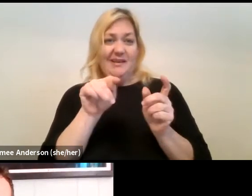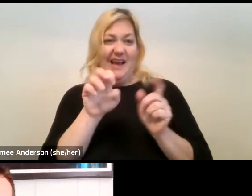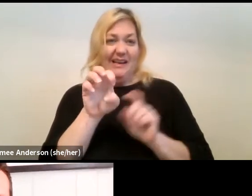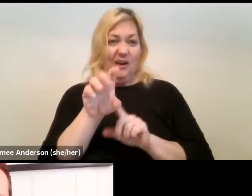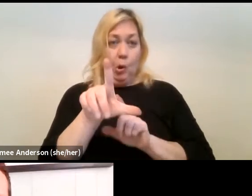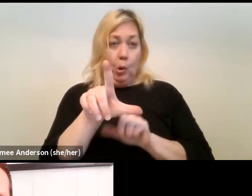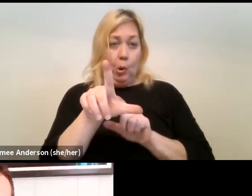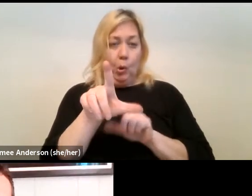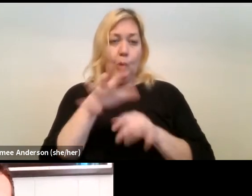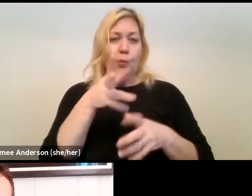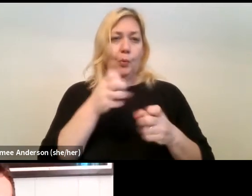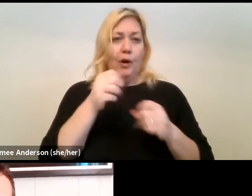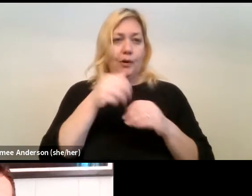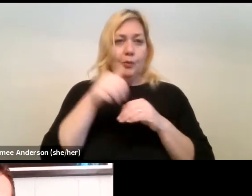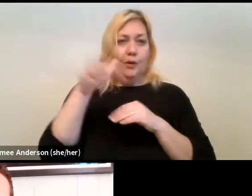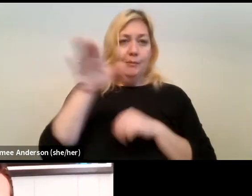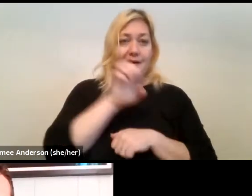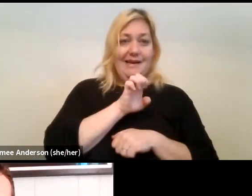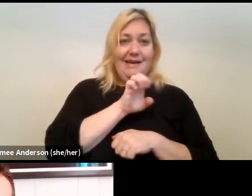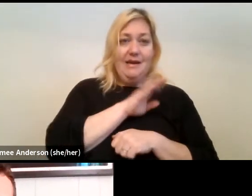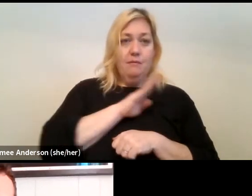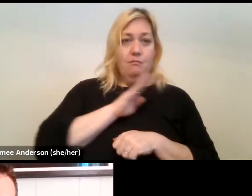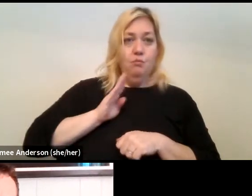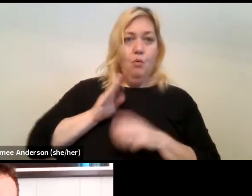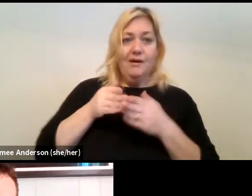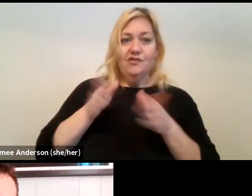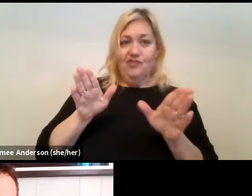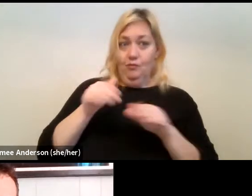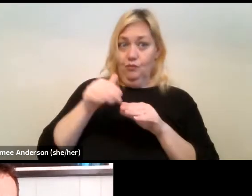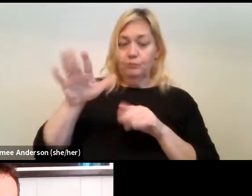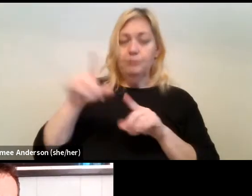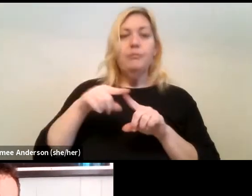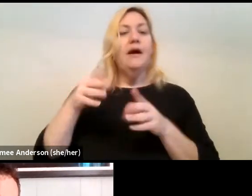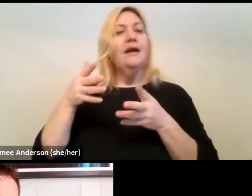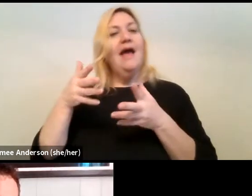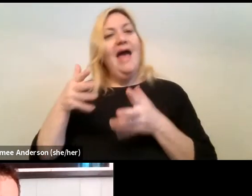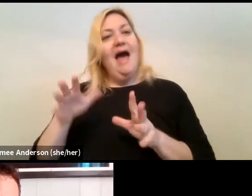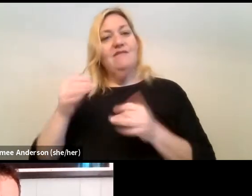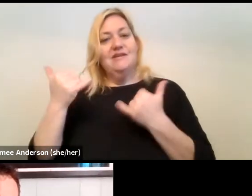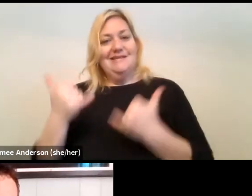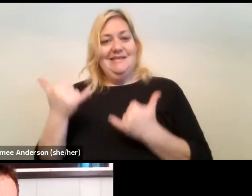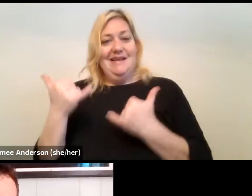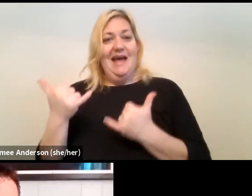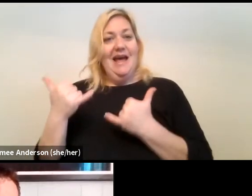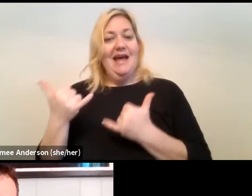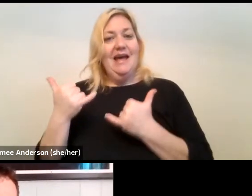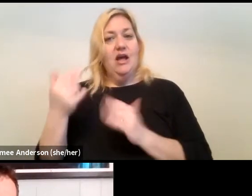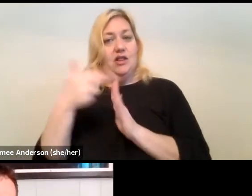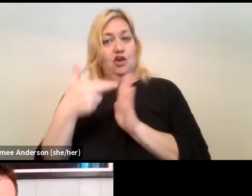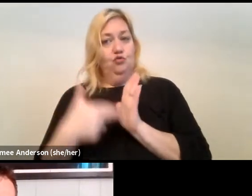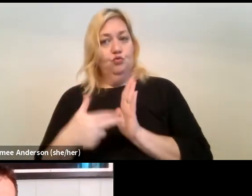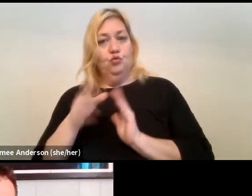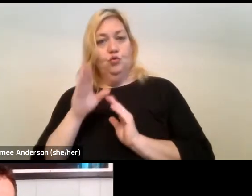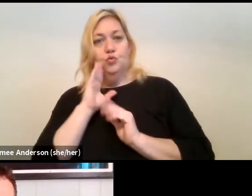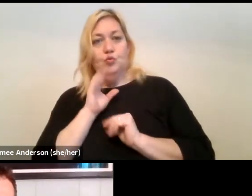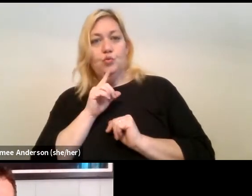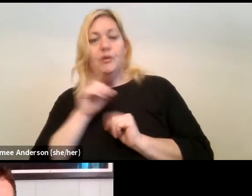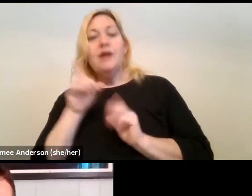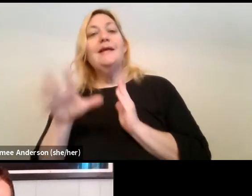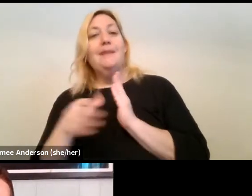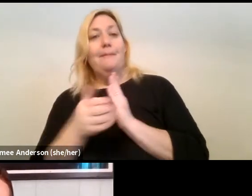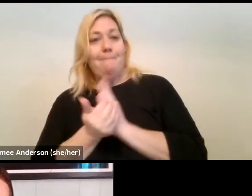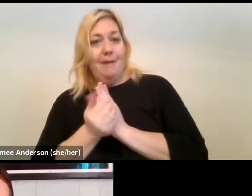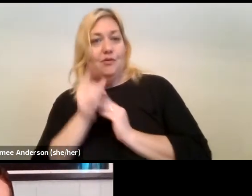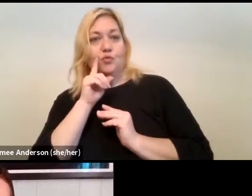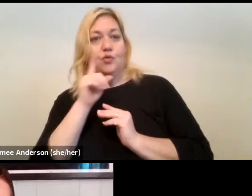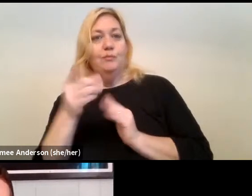will sometimes do that. But in general, but after today, these amendments will be